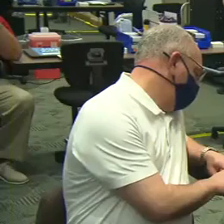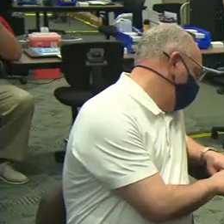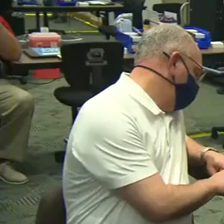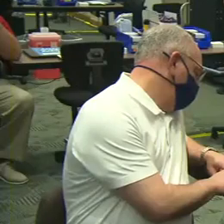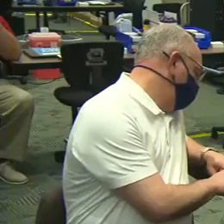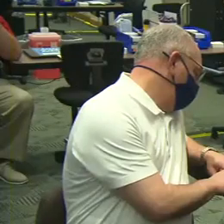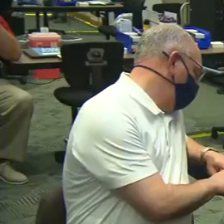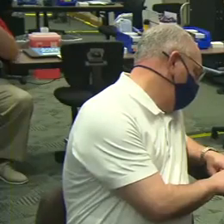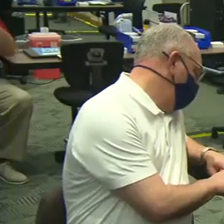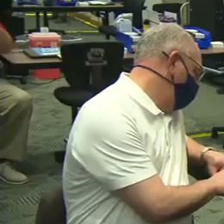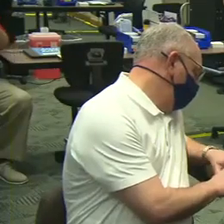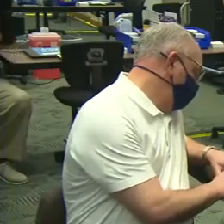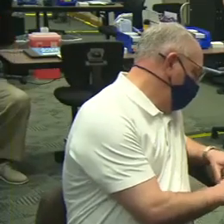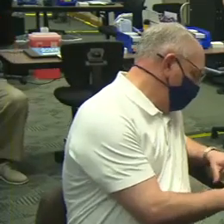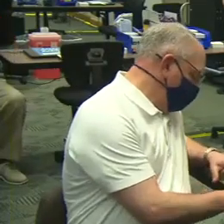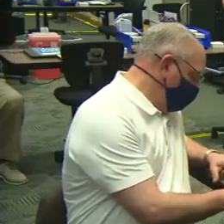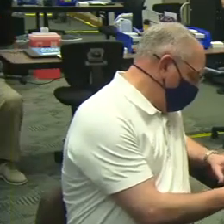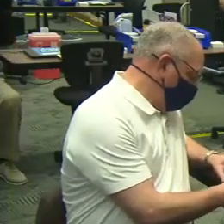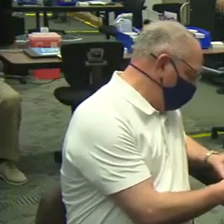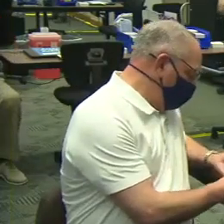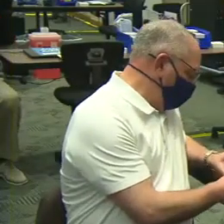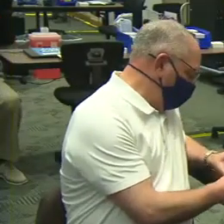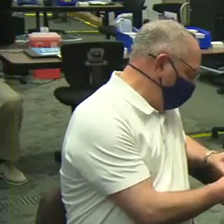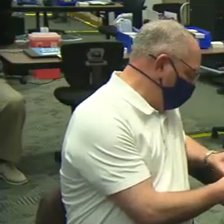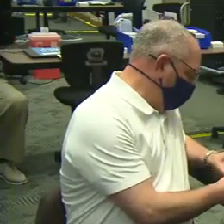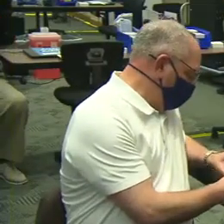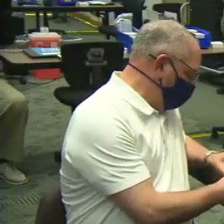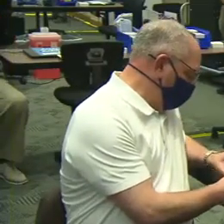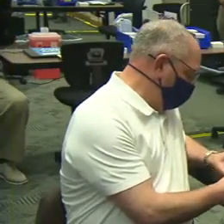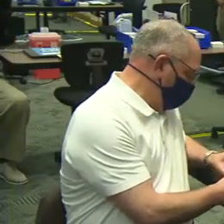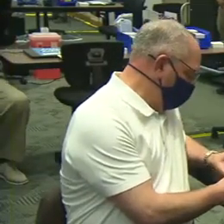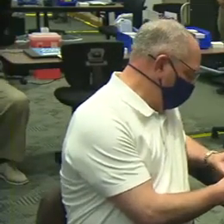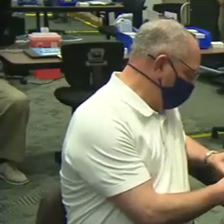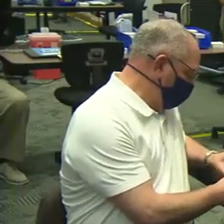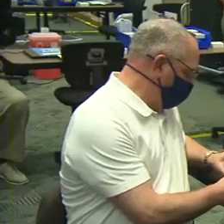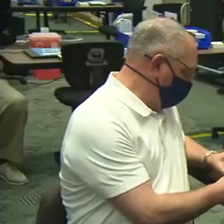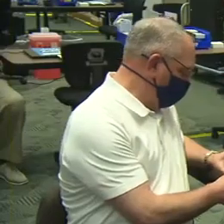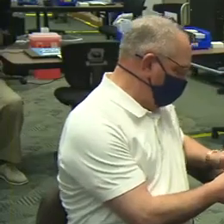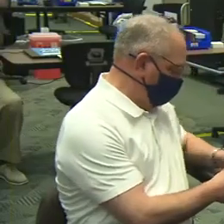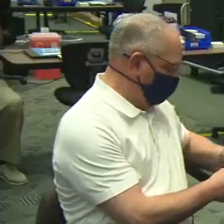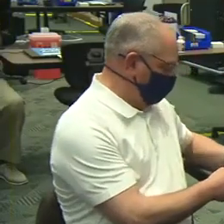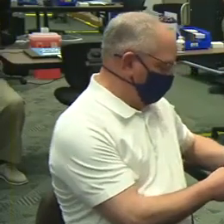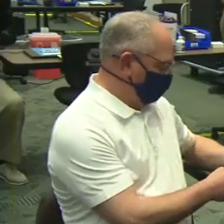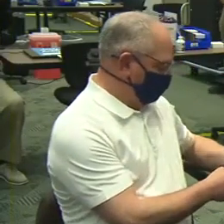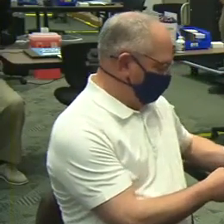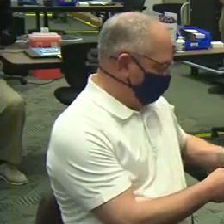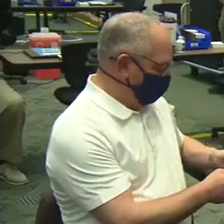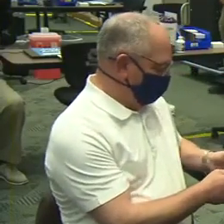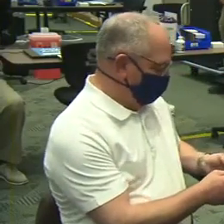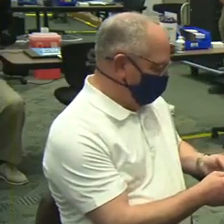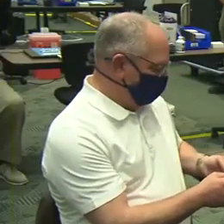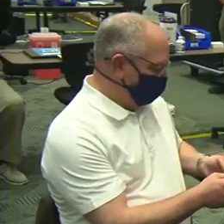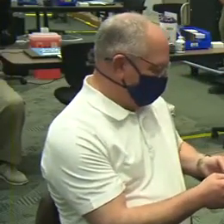can have it, okay? Thank you so much. And your sticker.